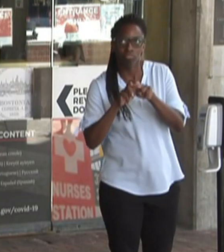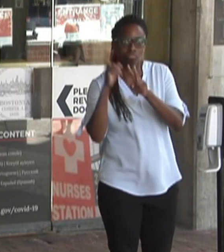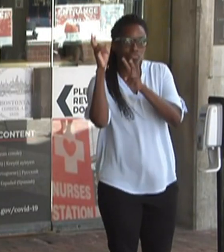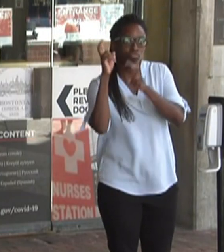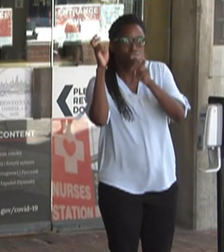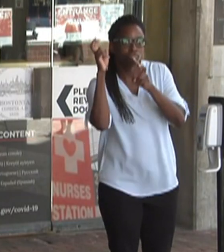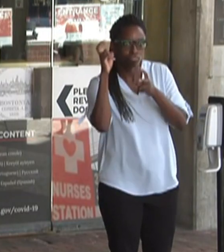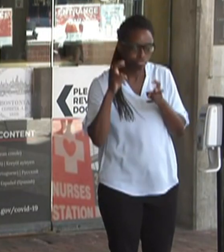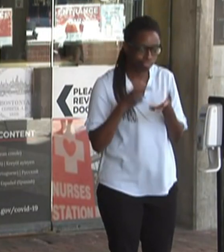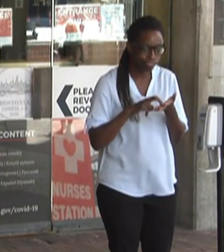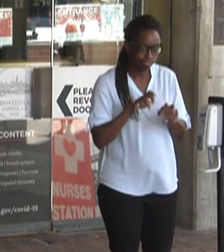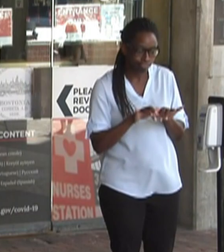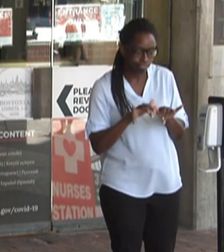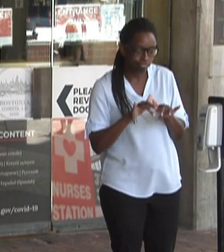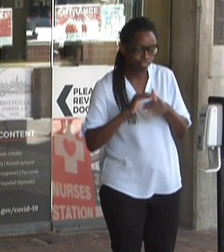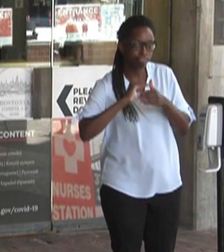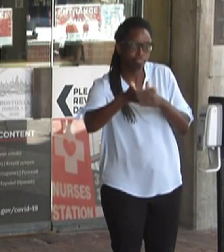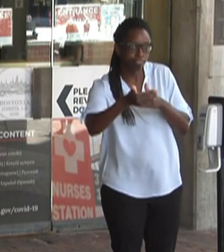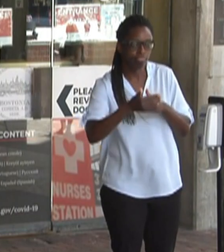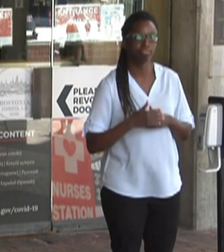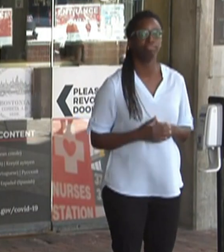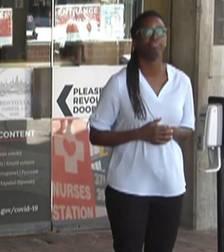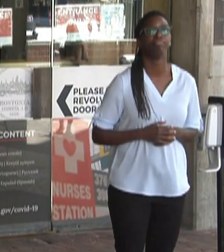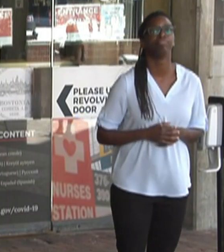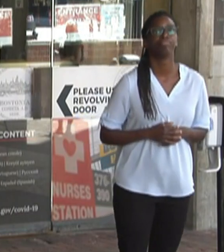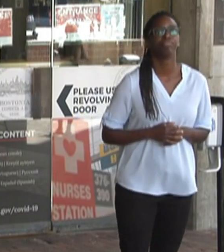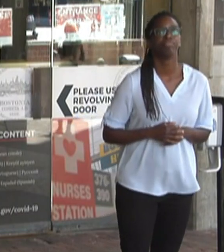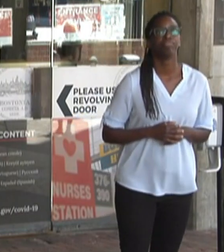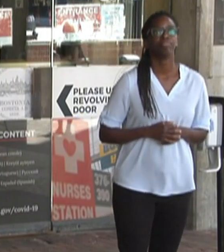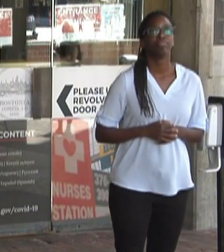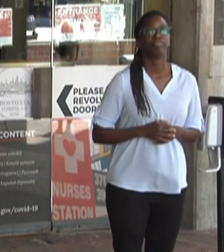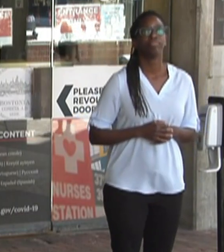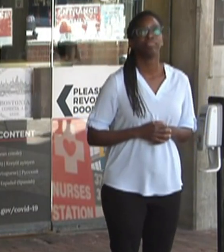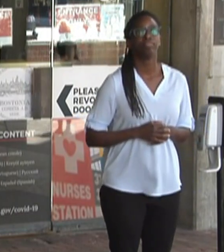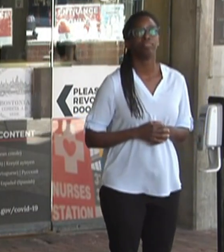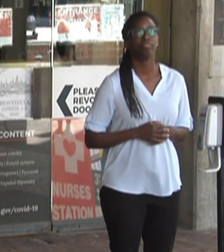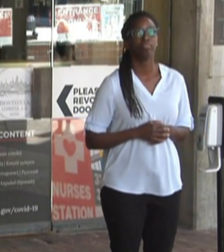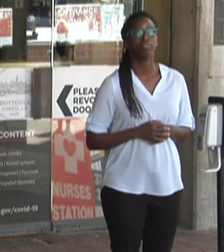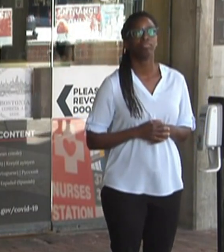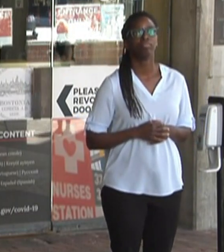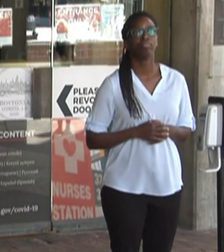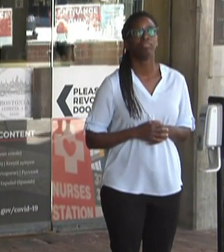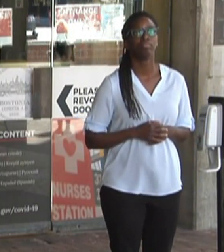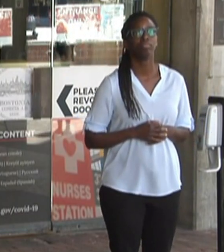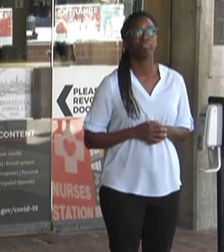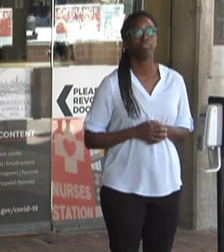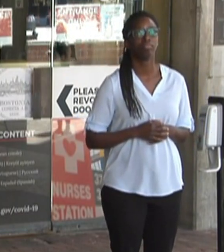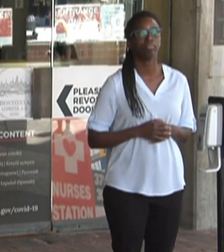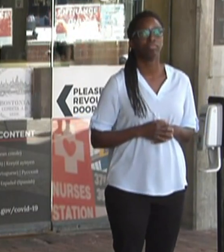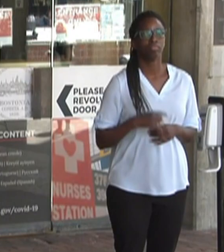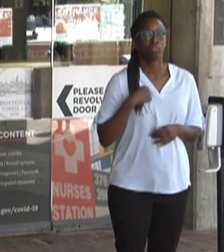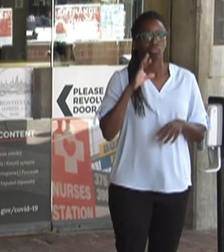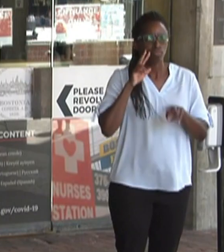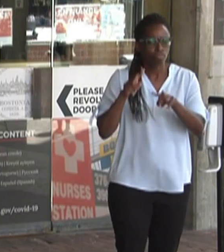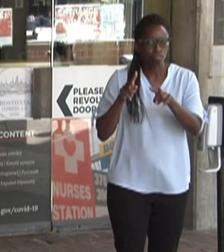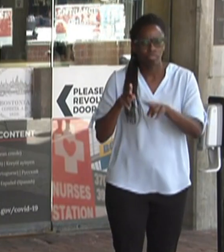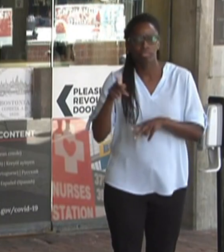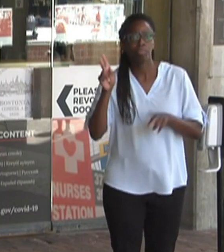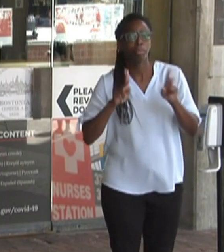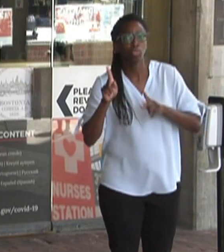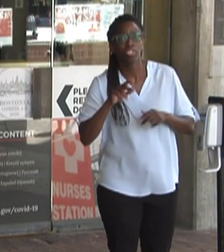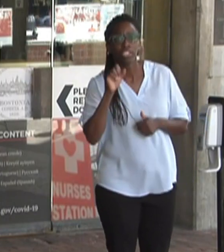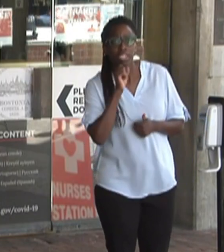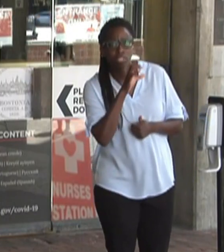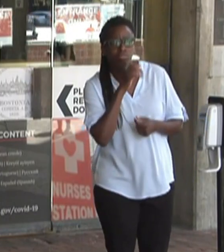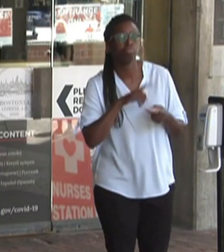needs for seniors in our public housing residents. The Boston Public Library has been a long leader